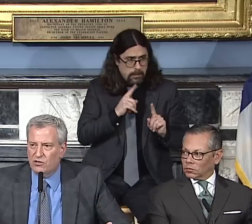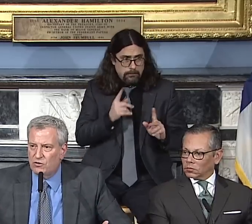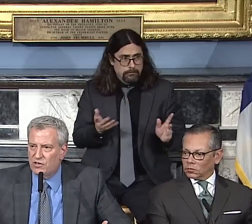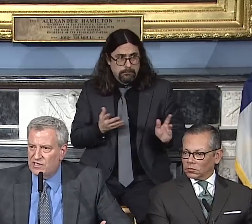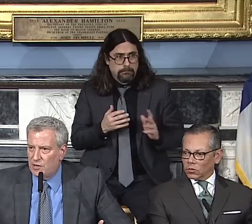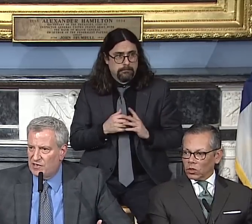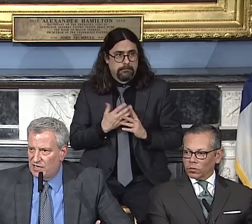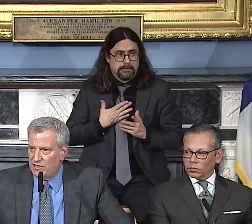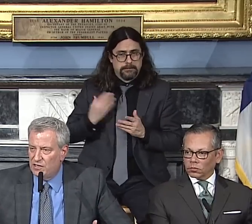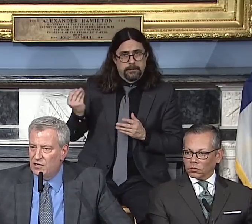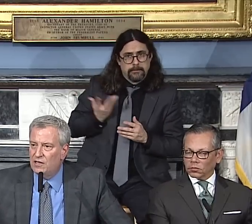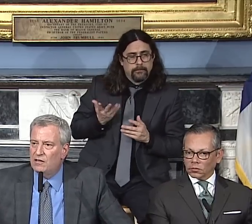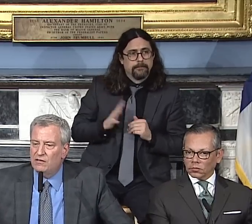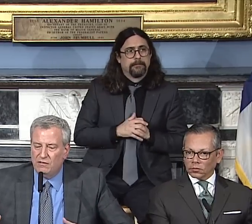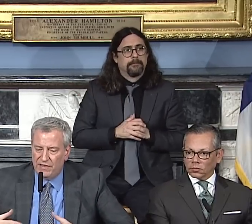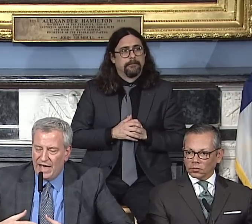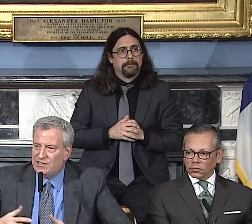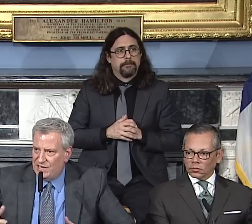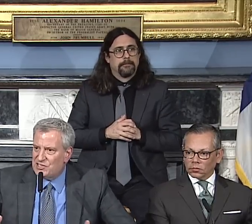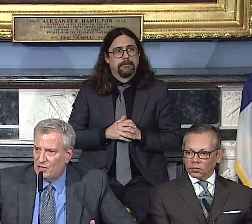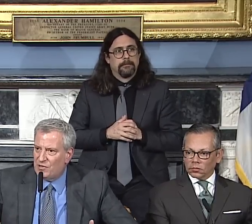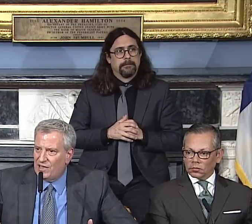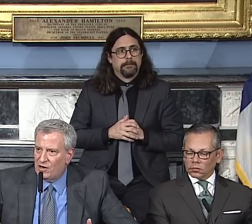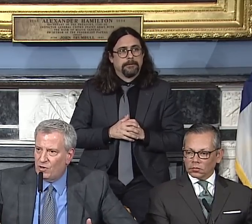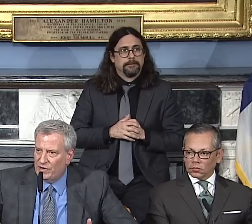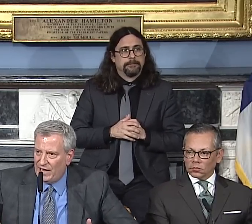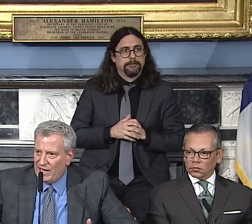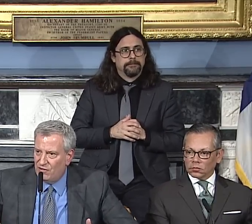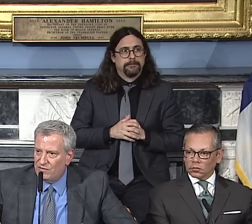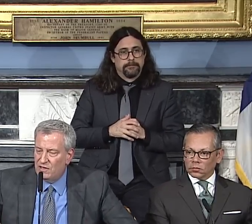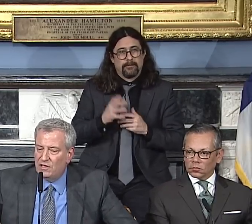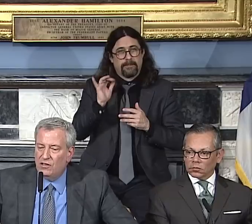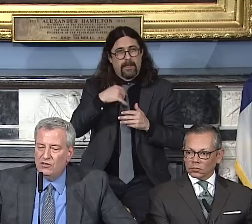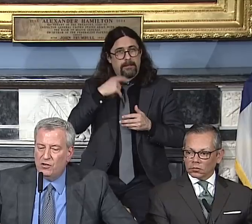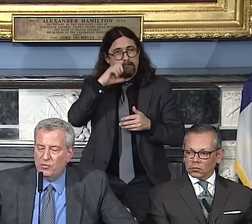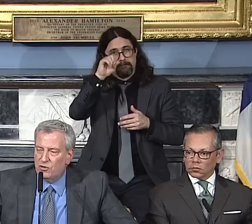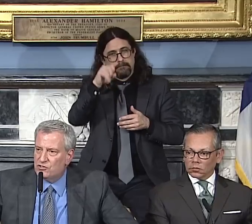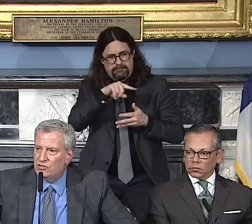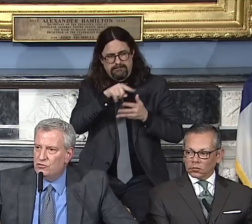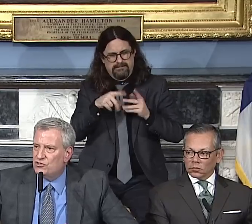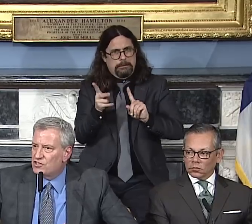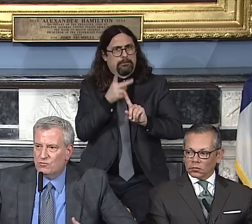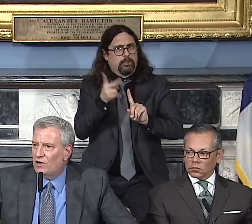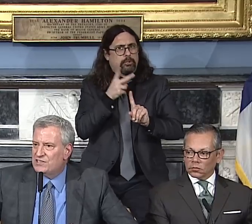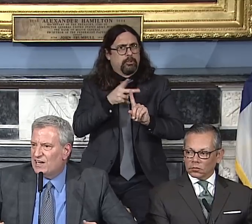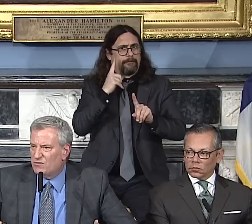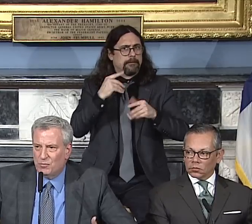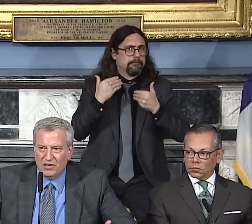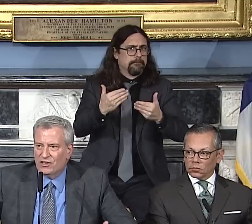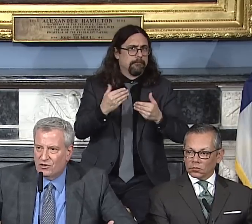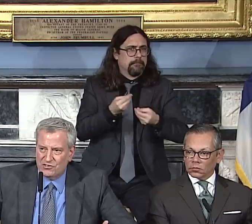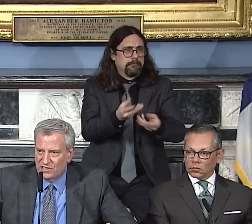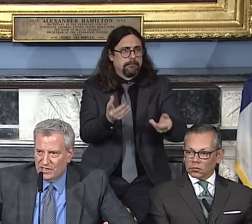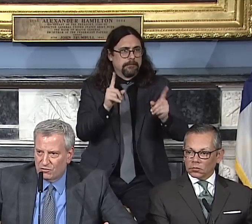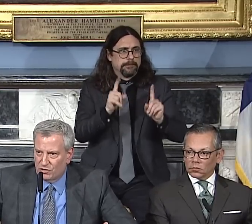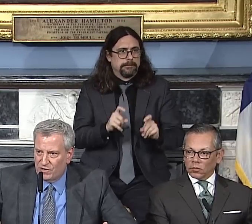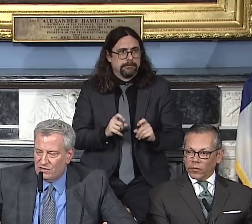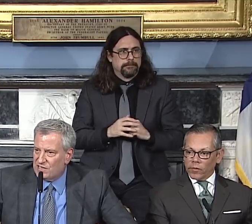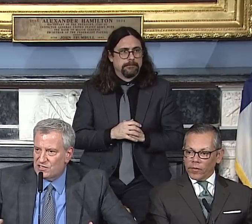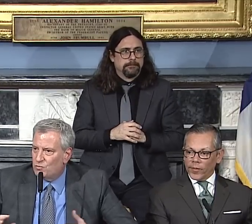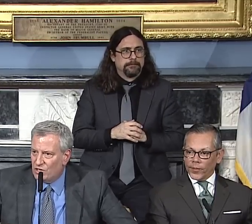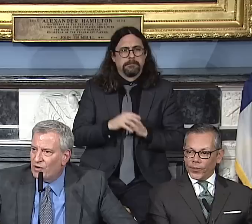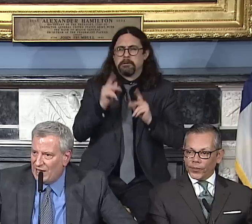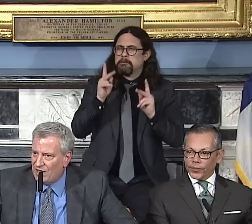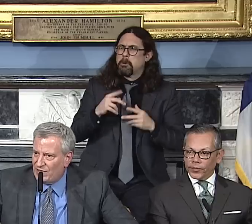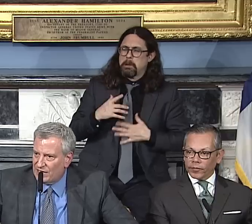folks all go to the top of the line. That takes up a lot of what we have. The person who just wants out of an abundance of caution to get a